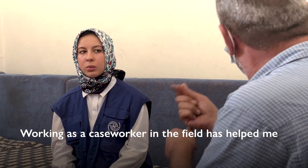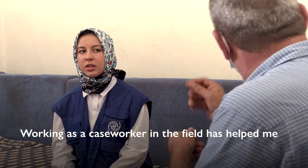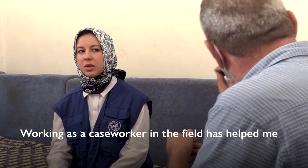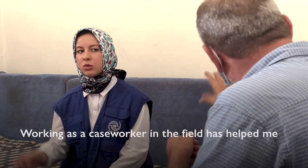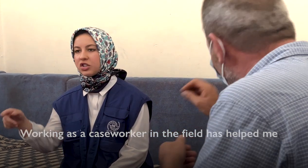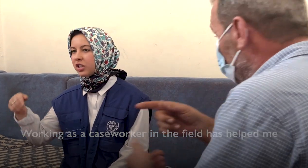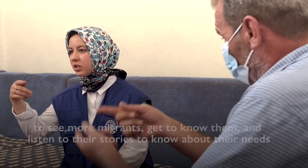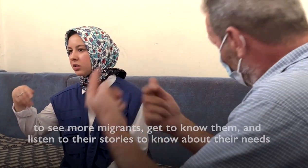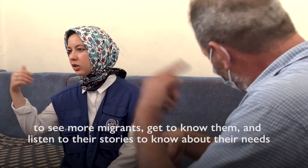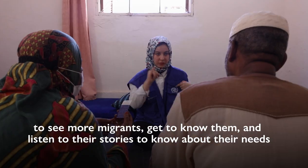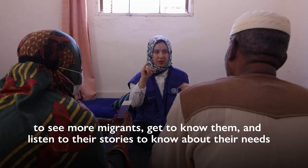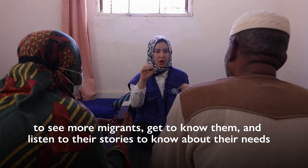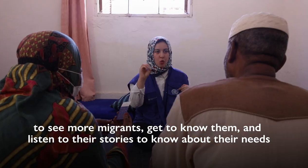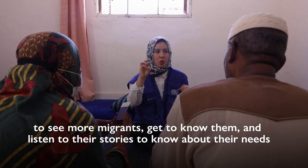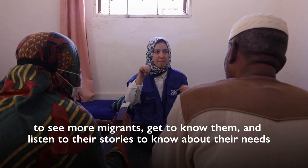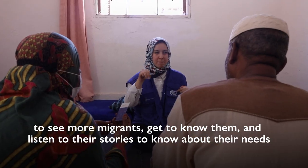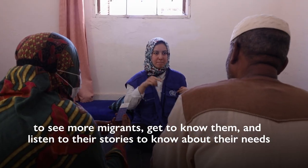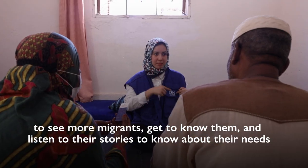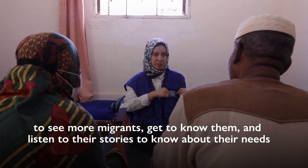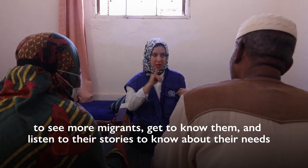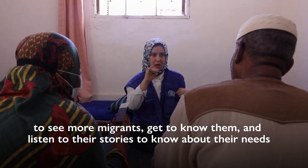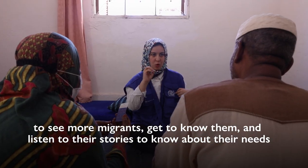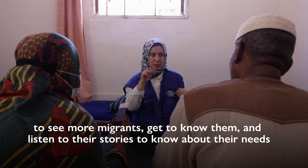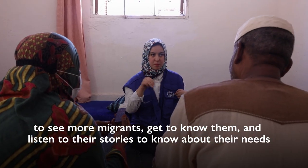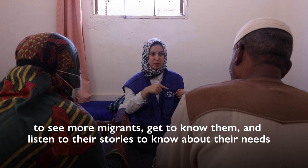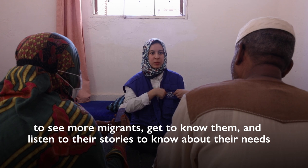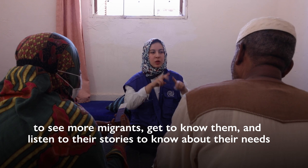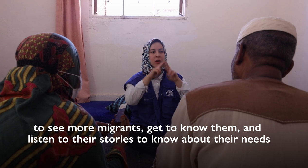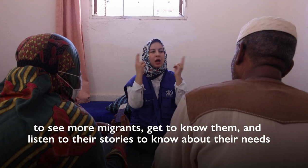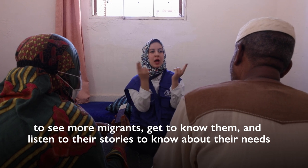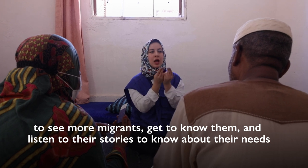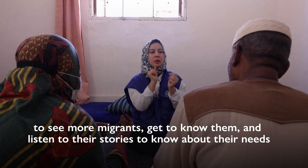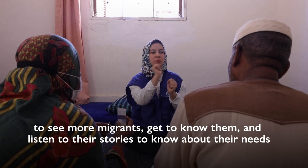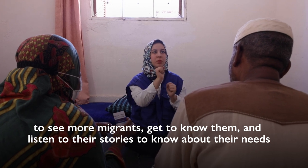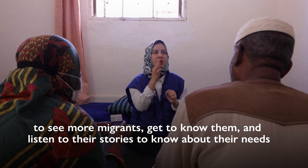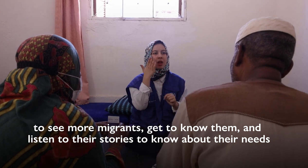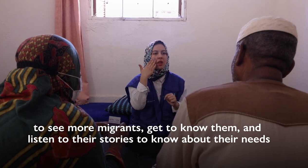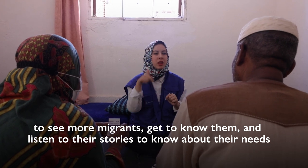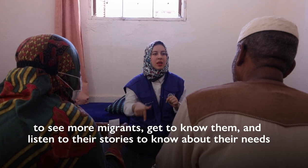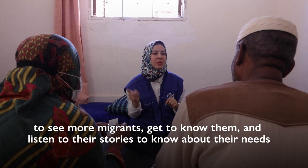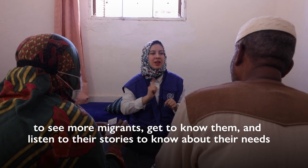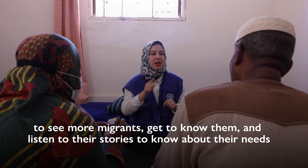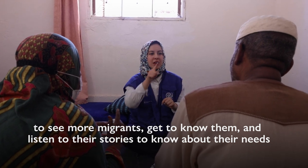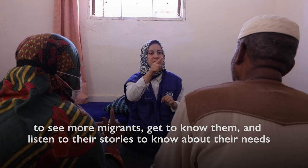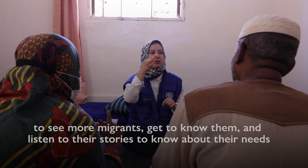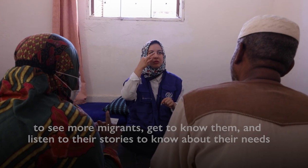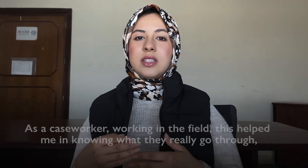field helped me see more migrants, get to know them, listen to their stories, know about their needs.